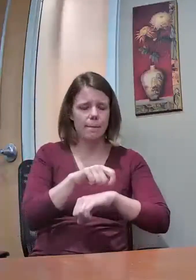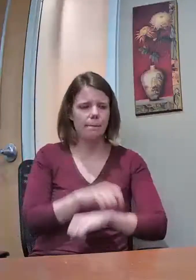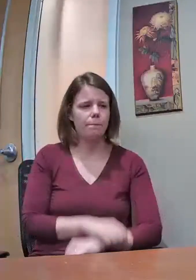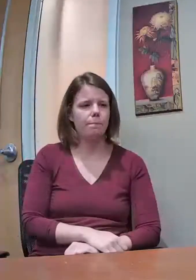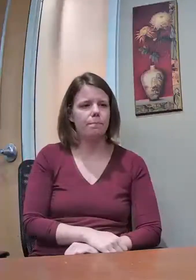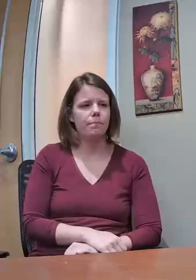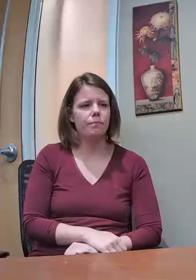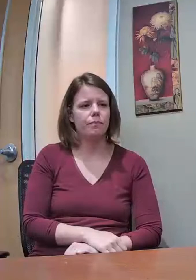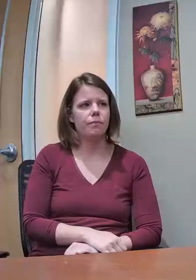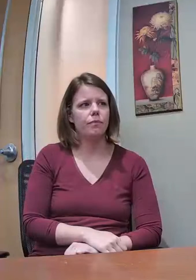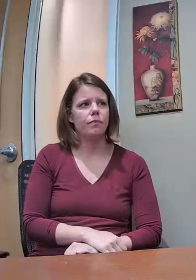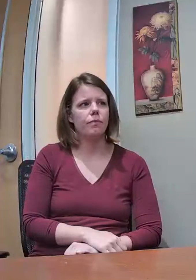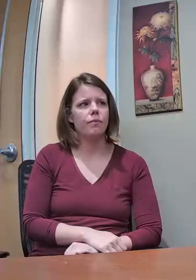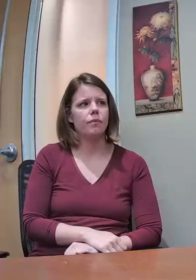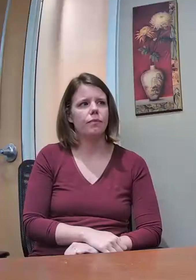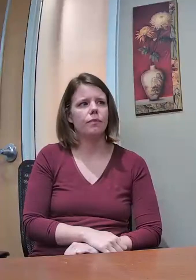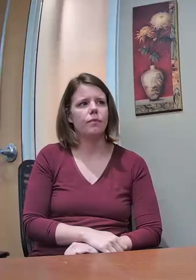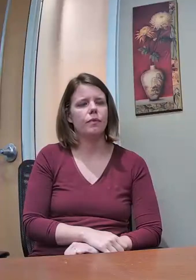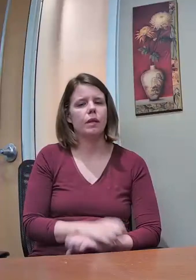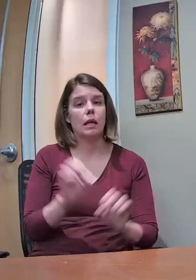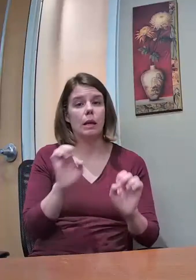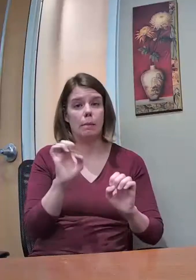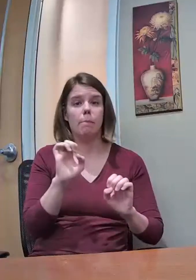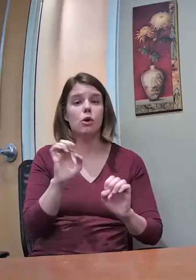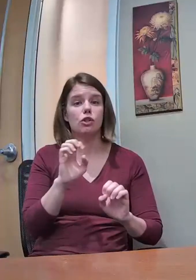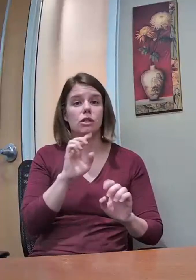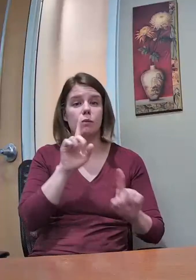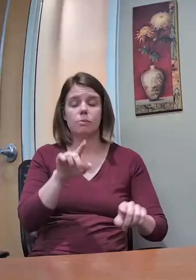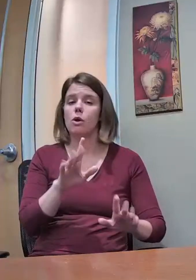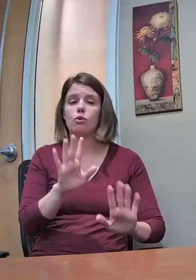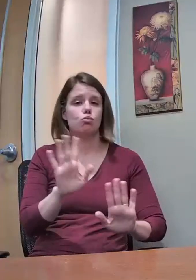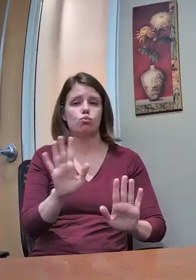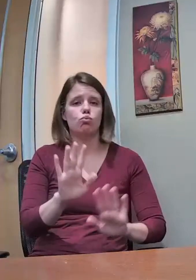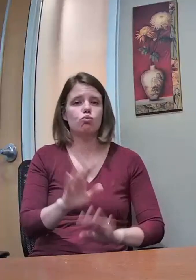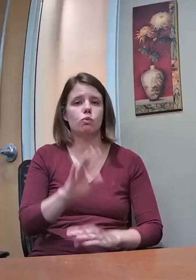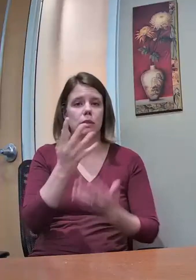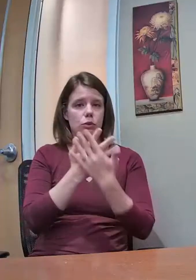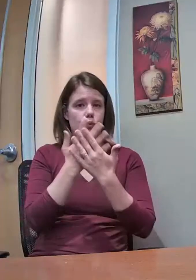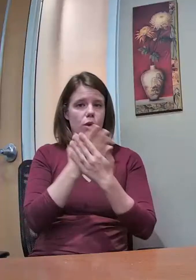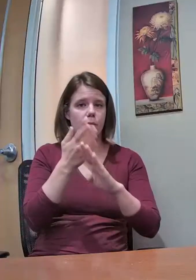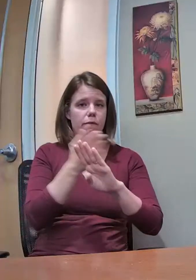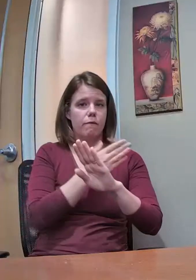Emergency responders do not have to be scanned or tested, obviously.